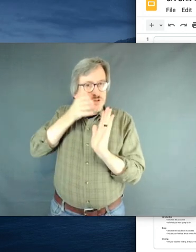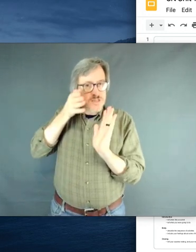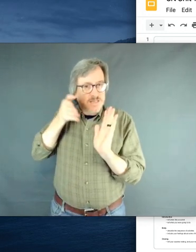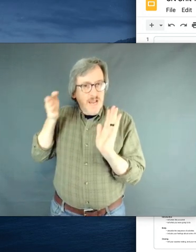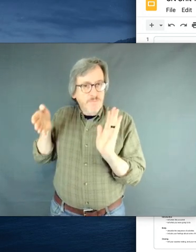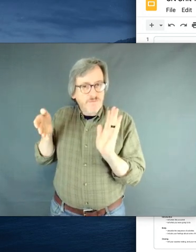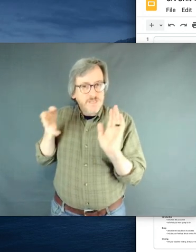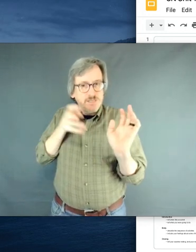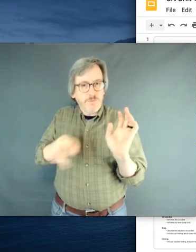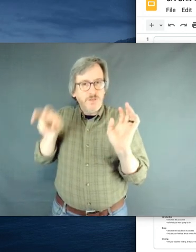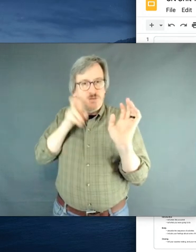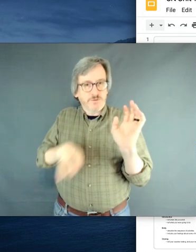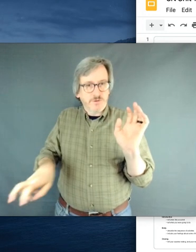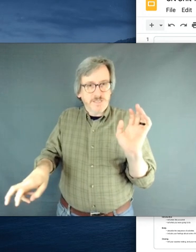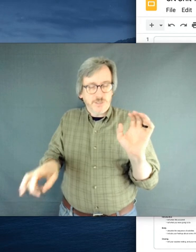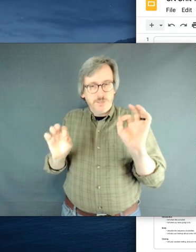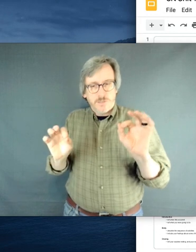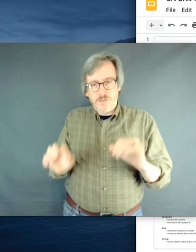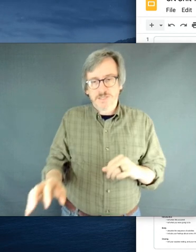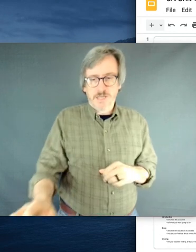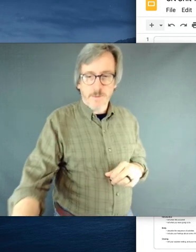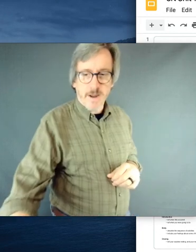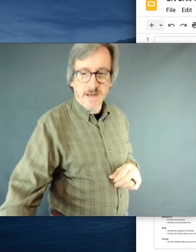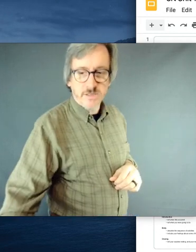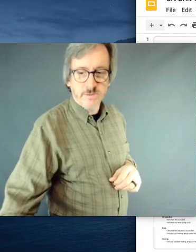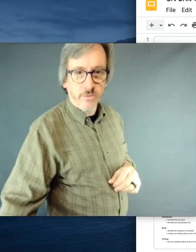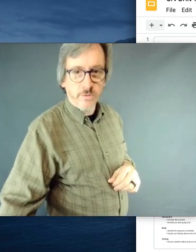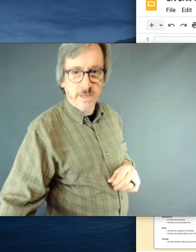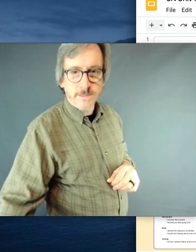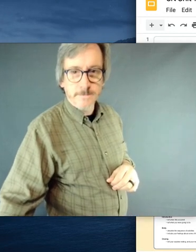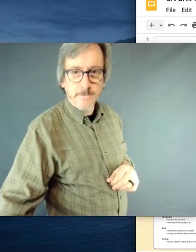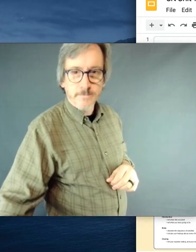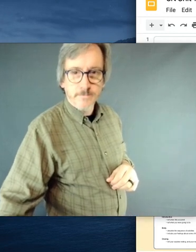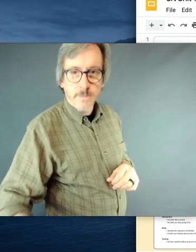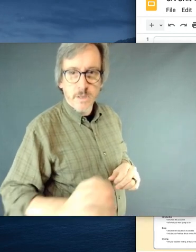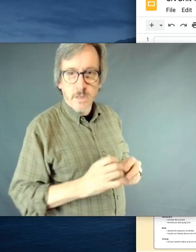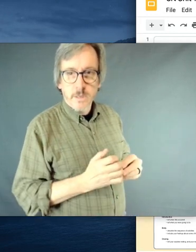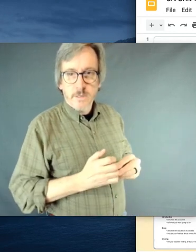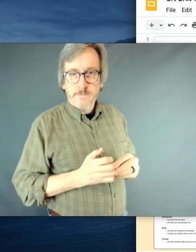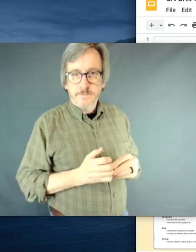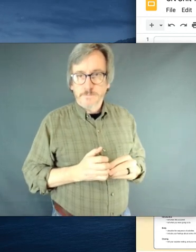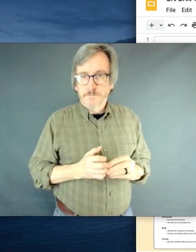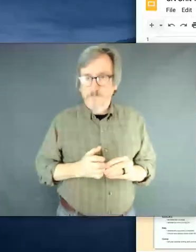those are just the time references that we use for transitions. Things to keep in mind as we go through this.